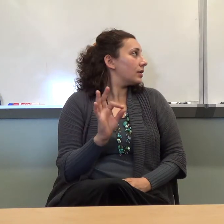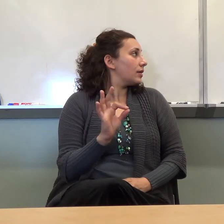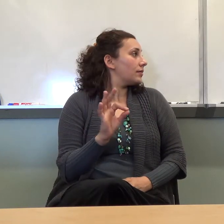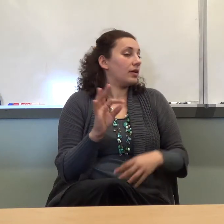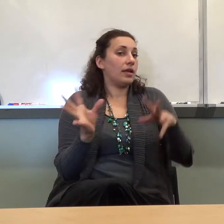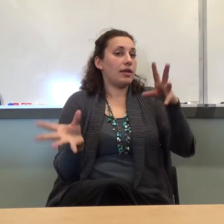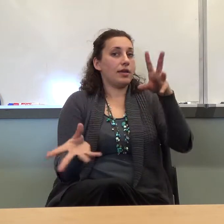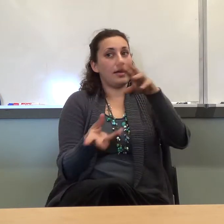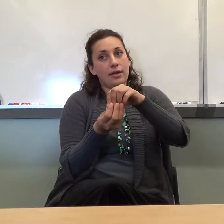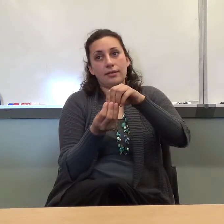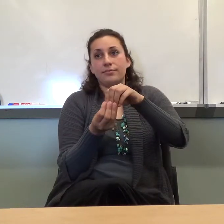that stuff up,